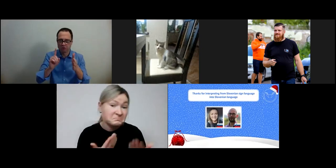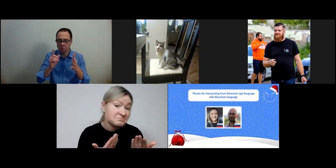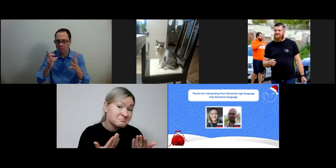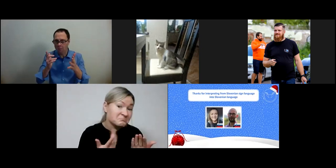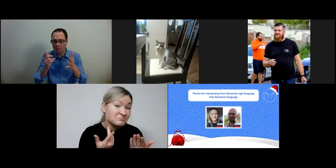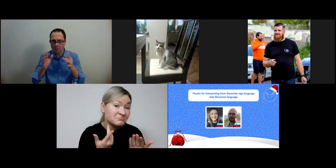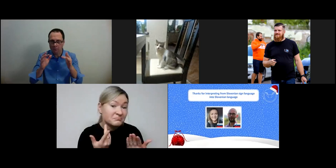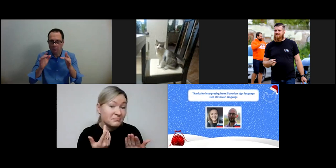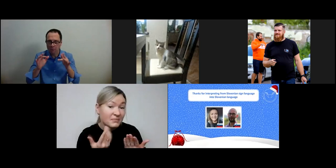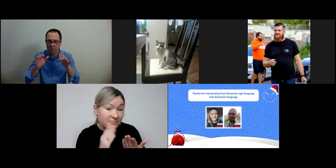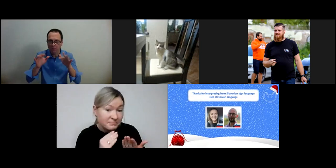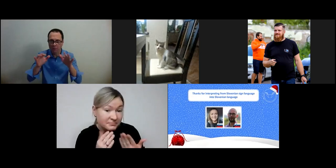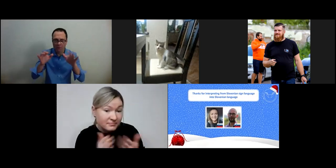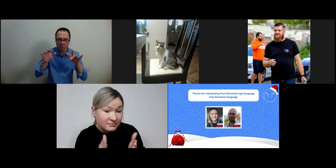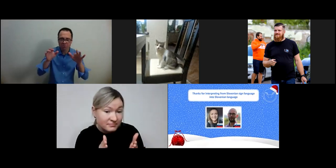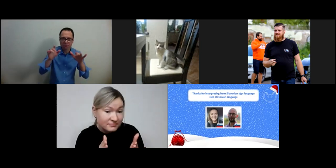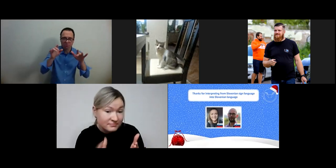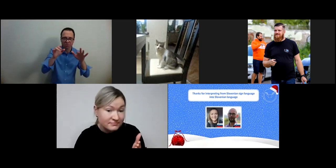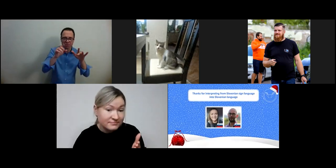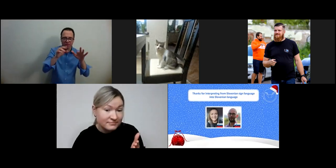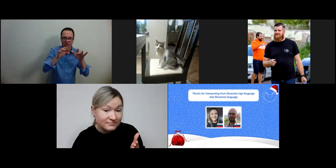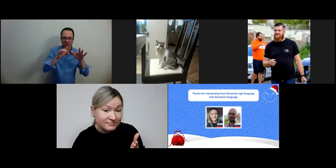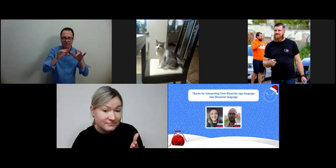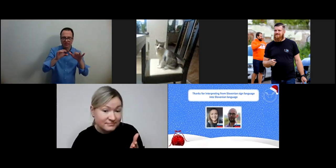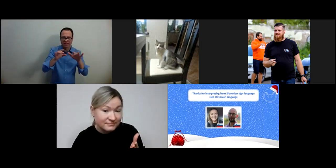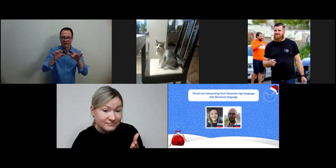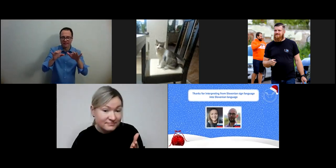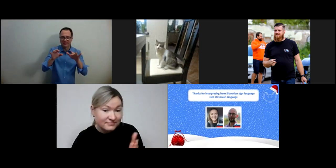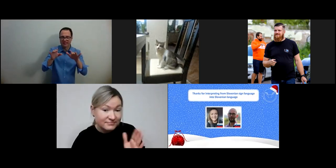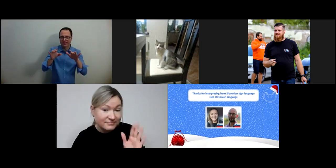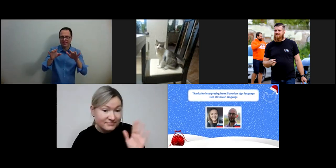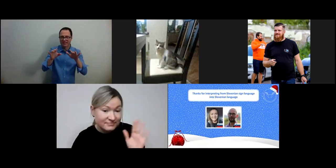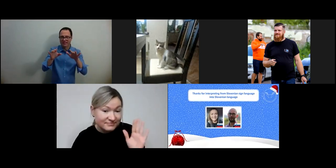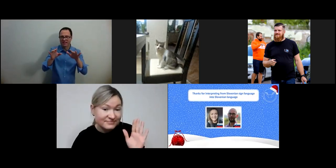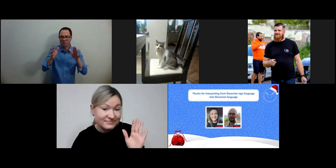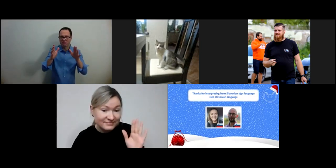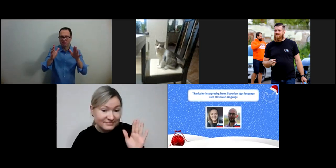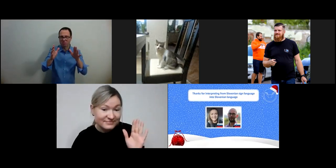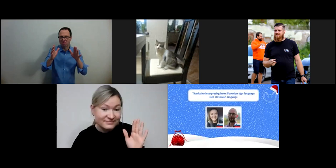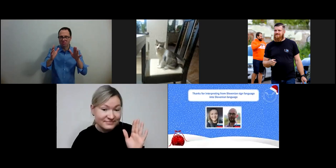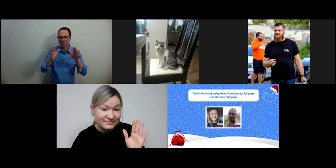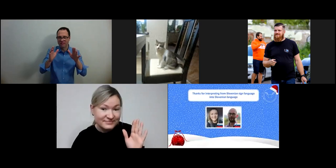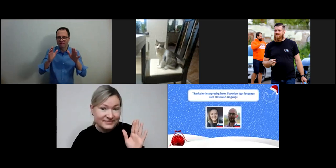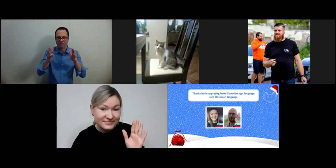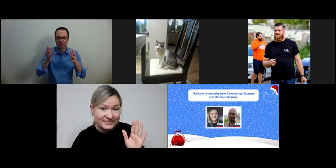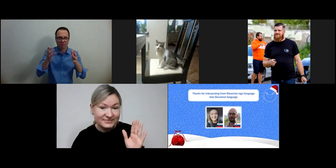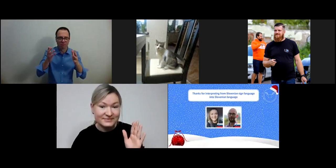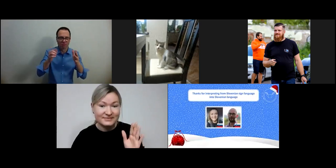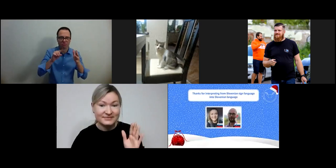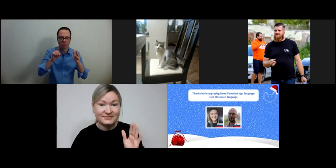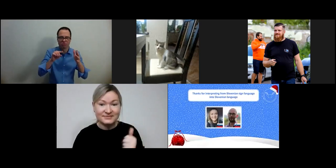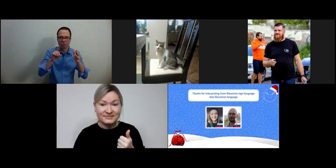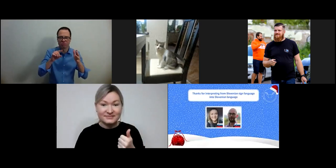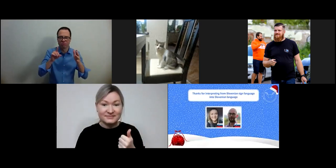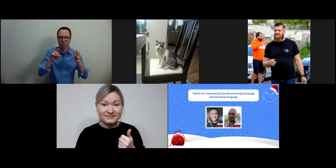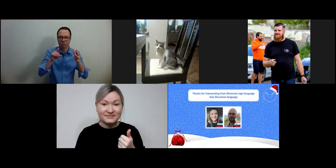not sure if you're around and if you can open your mics or cameras.